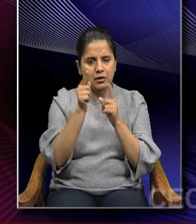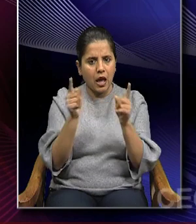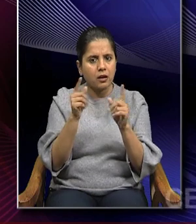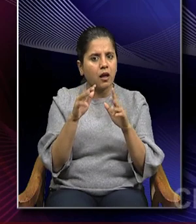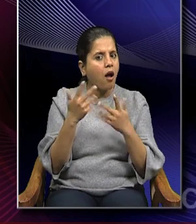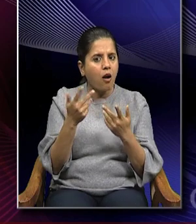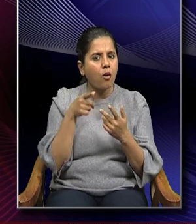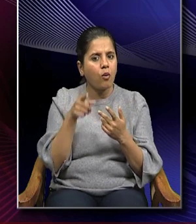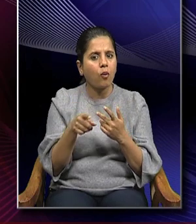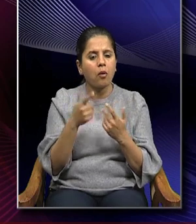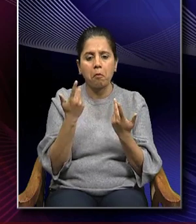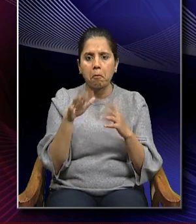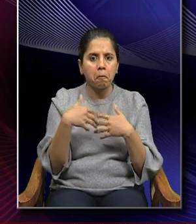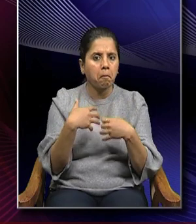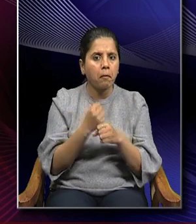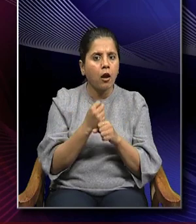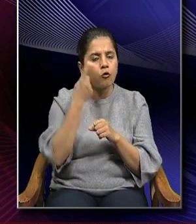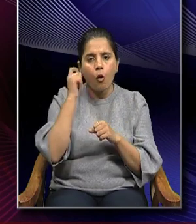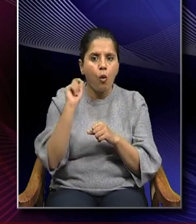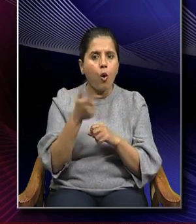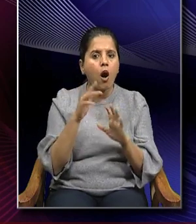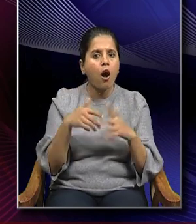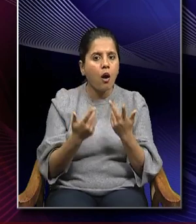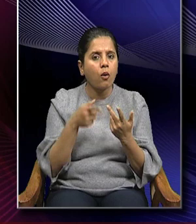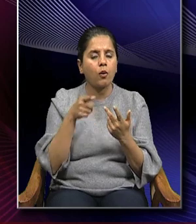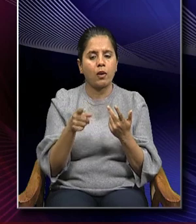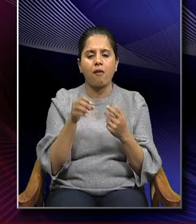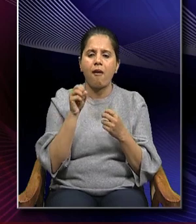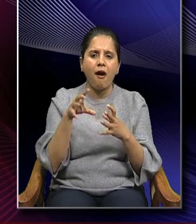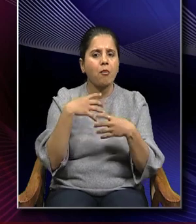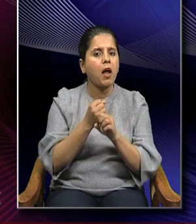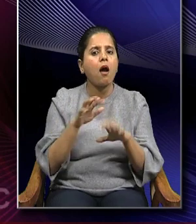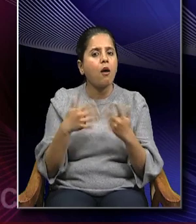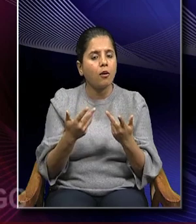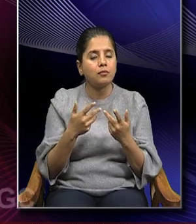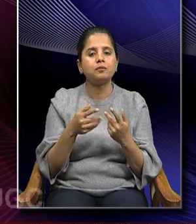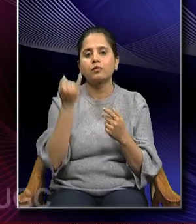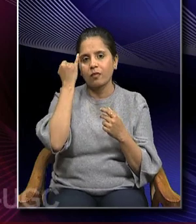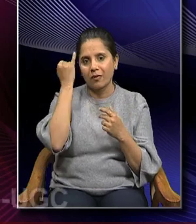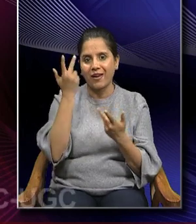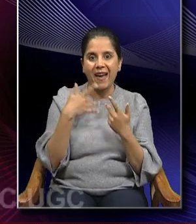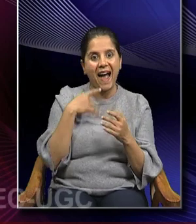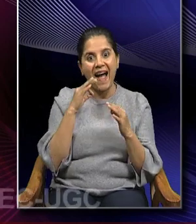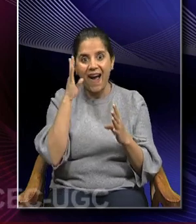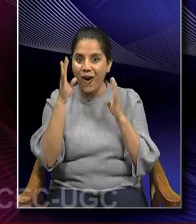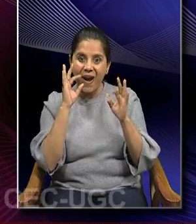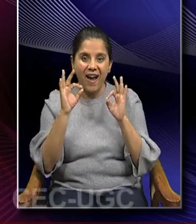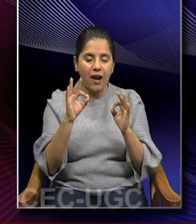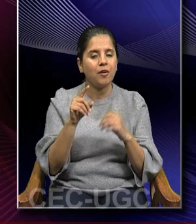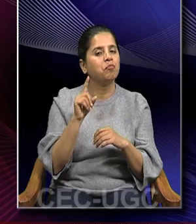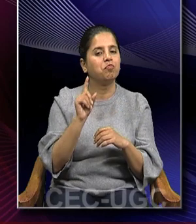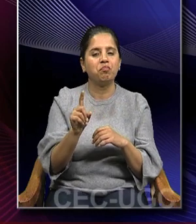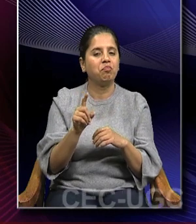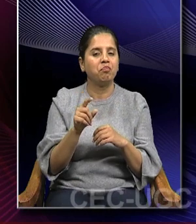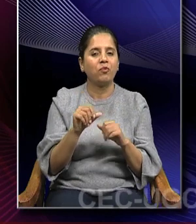for customizing it, how to go for developing a prototype. So, that idea may sound very innovative, but it cannot